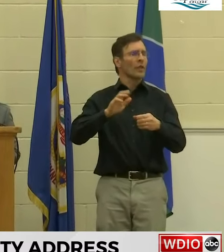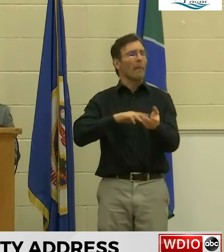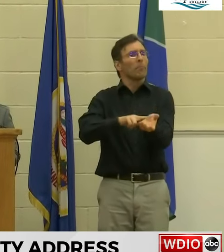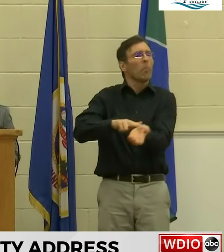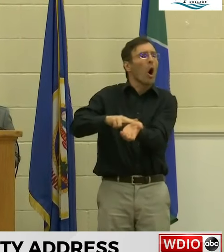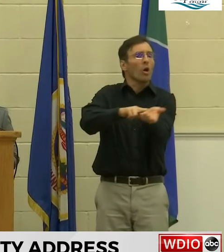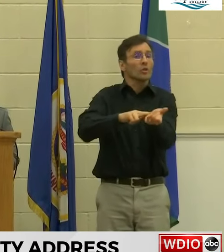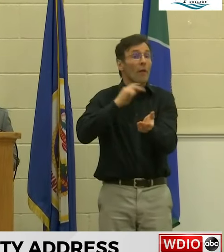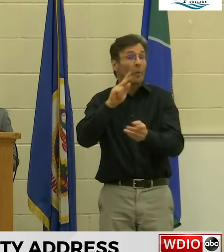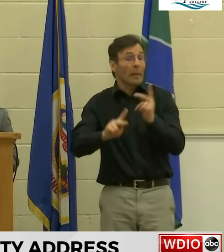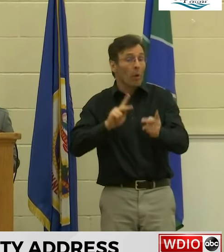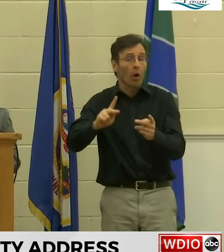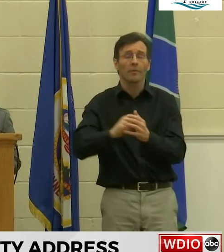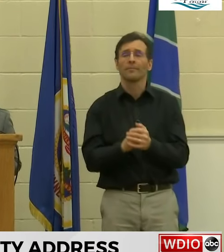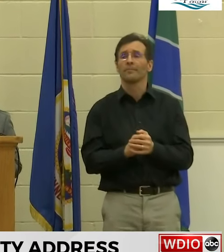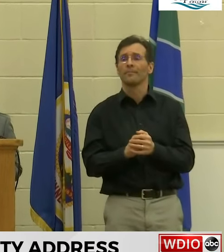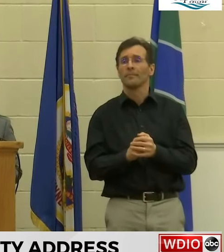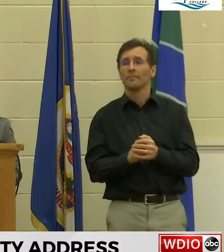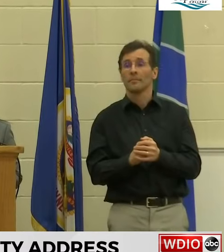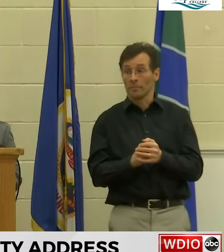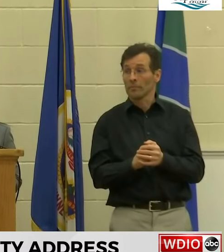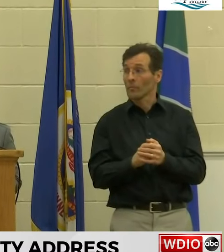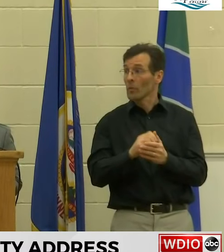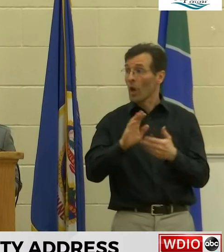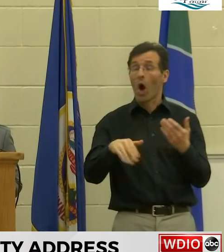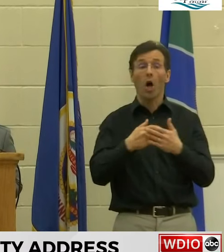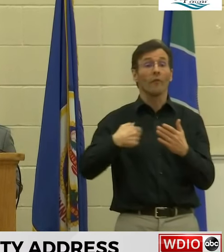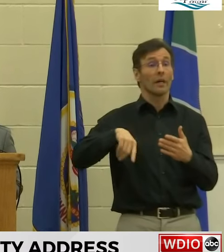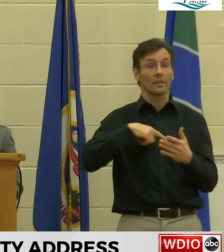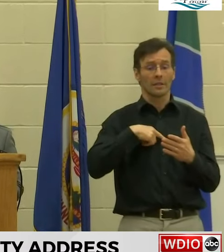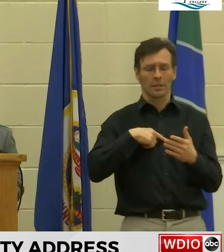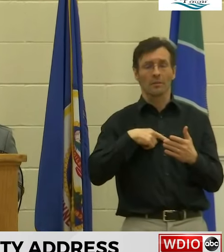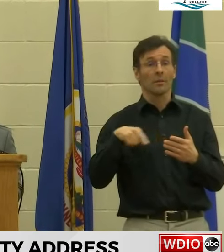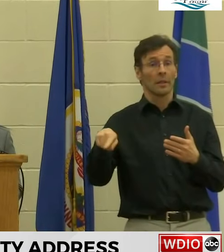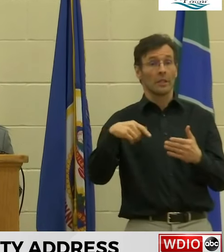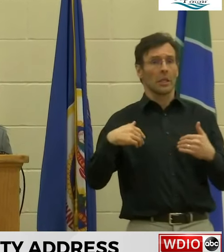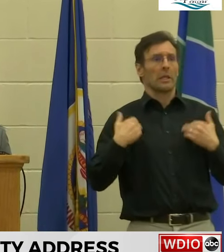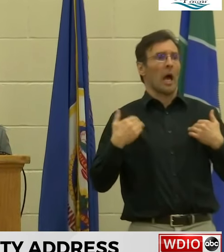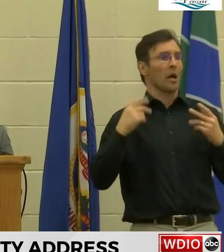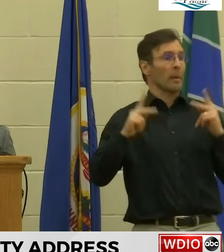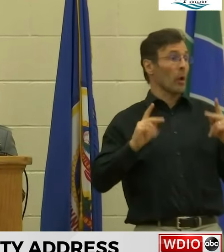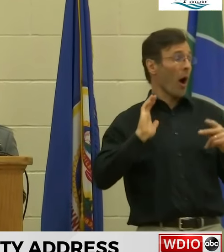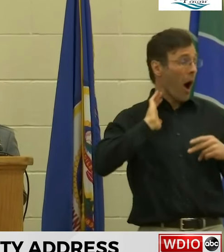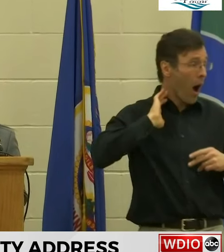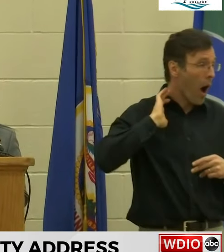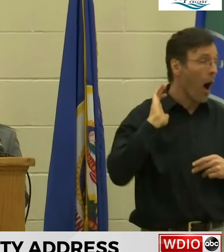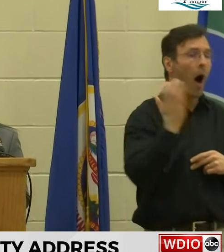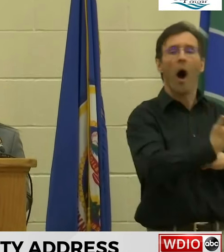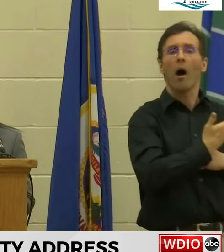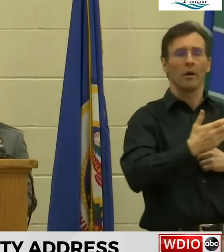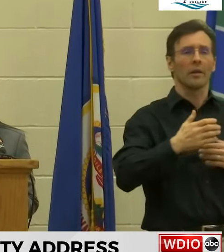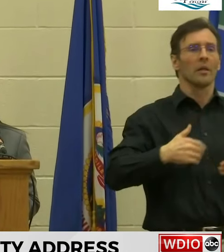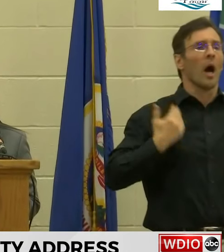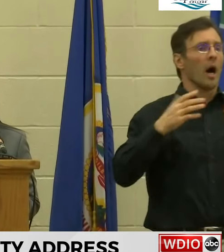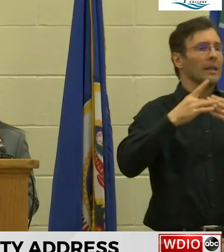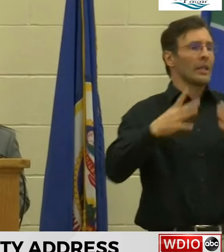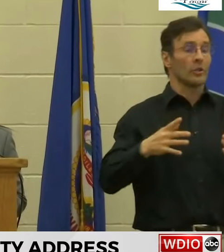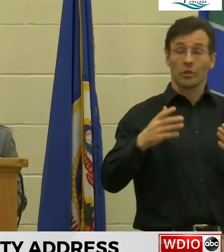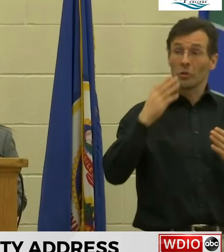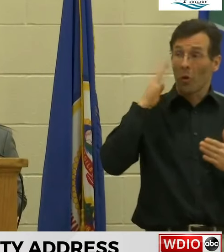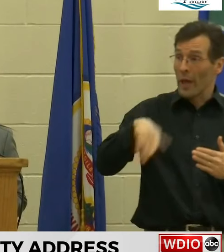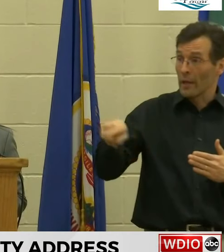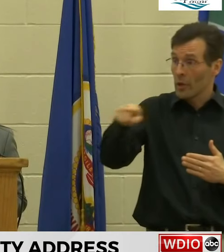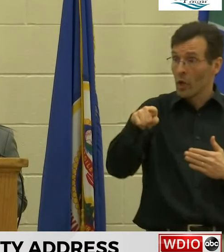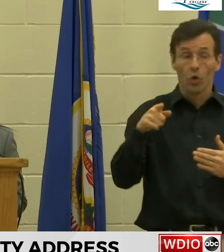people with all of us. These young people, all of our young leaders, know this. You are